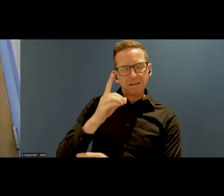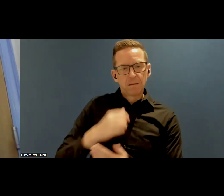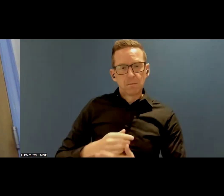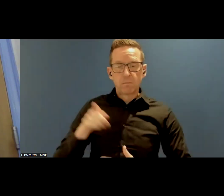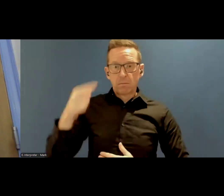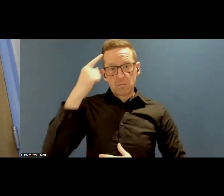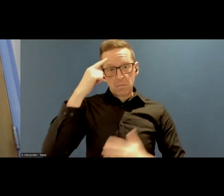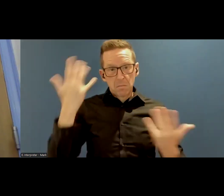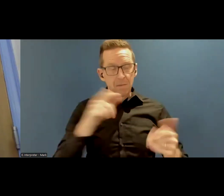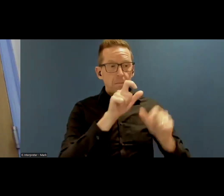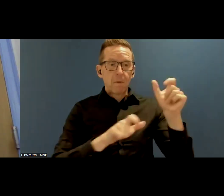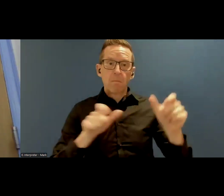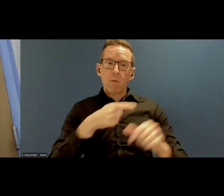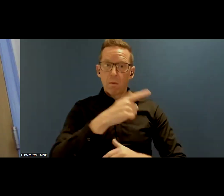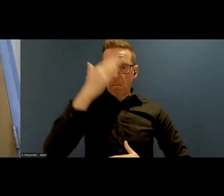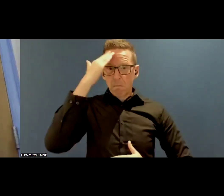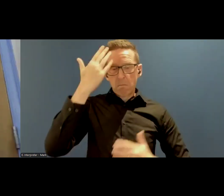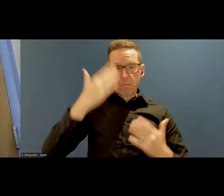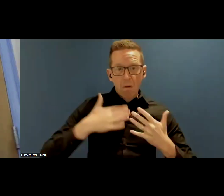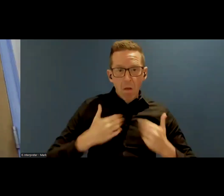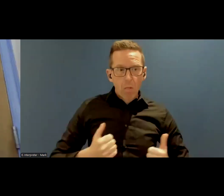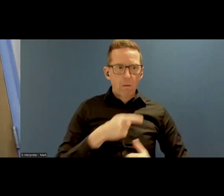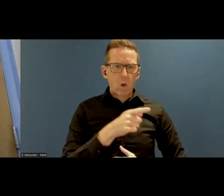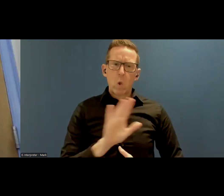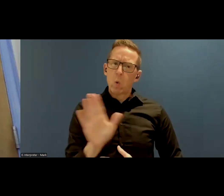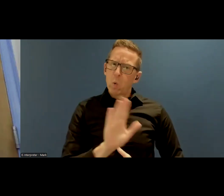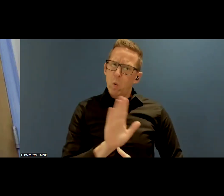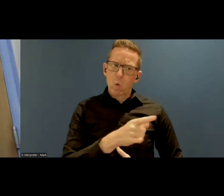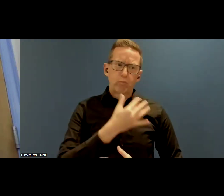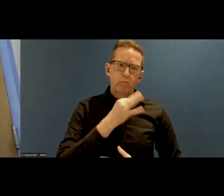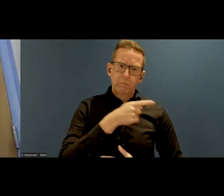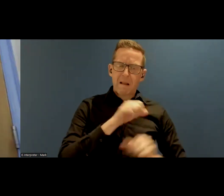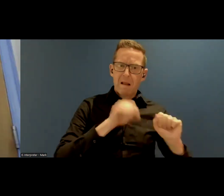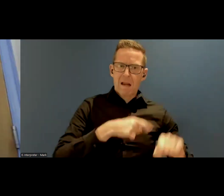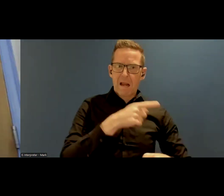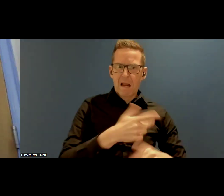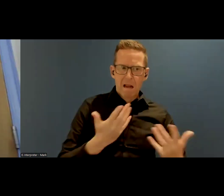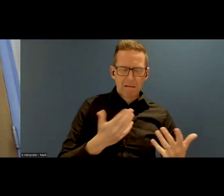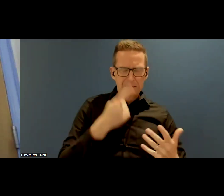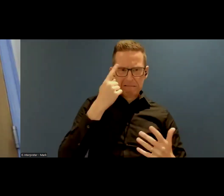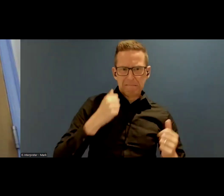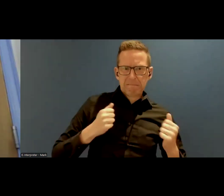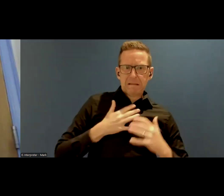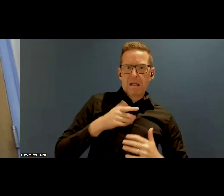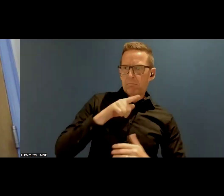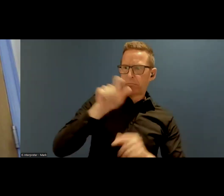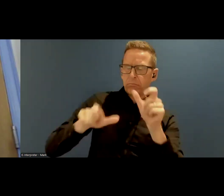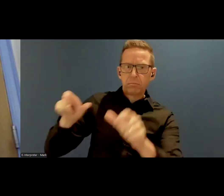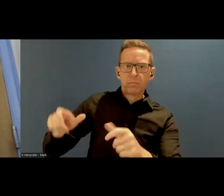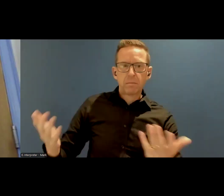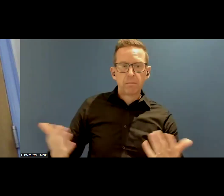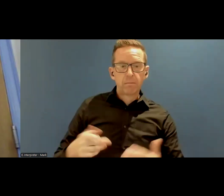say, be a risk to themselves and others, some involuntary detention will always be